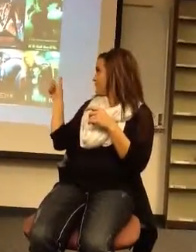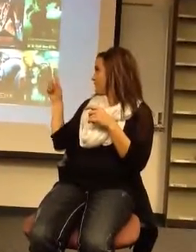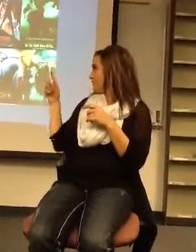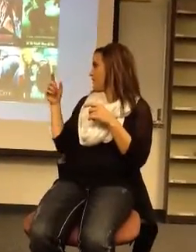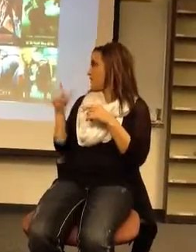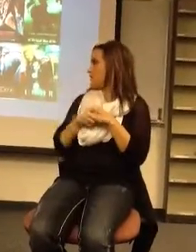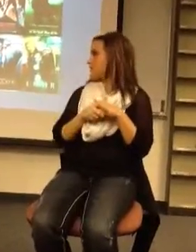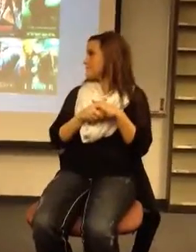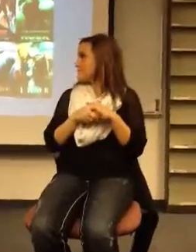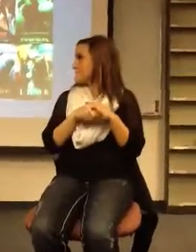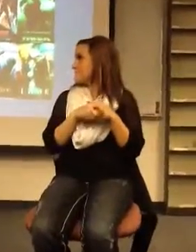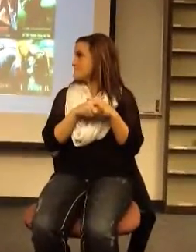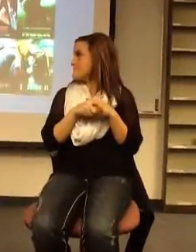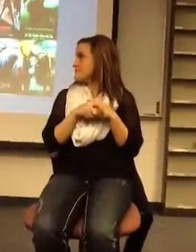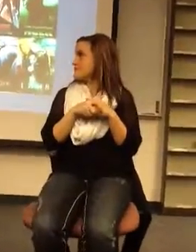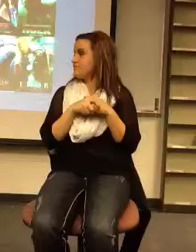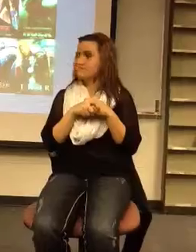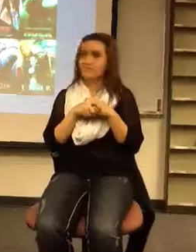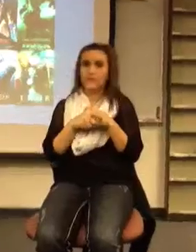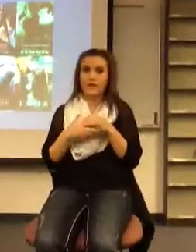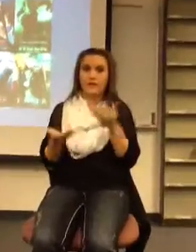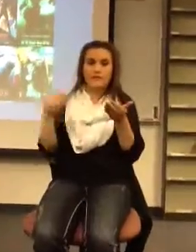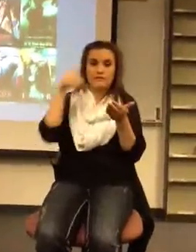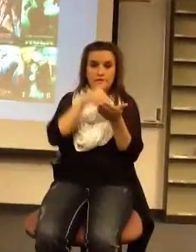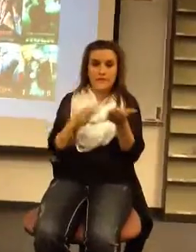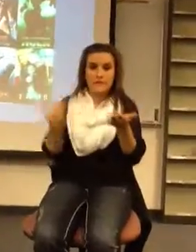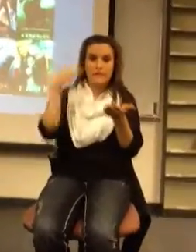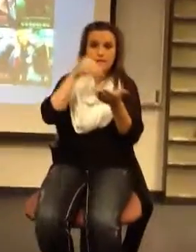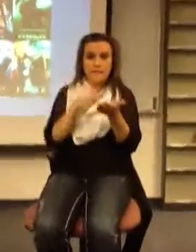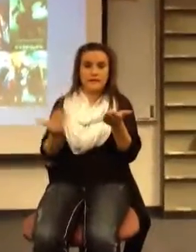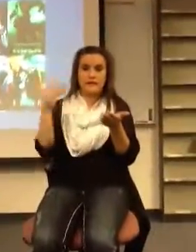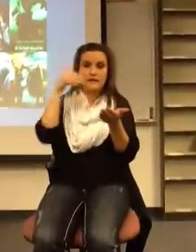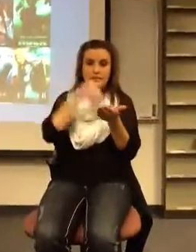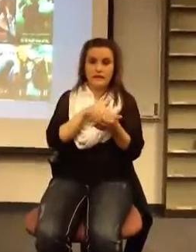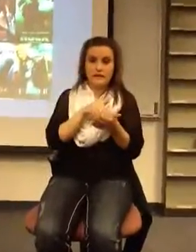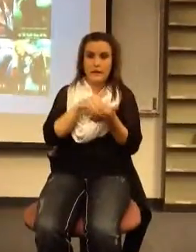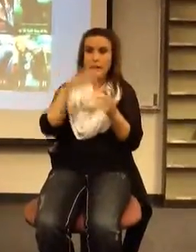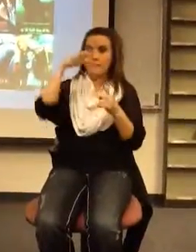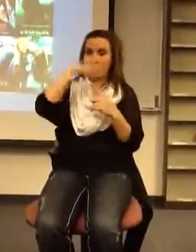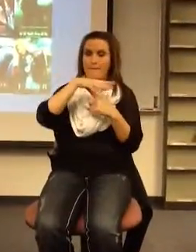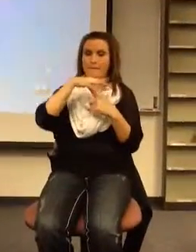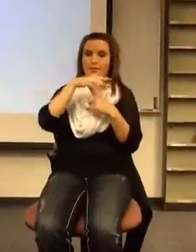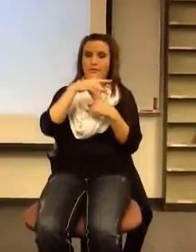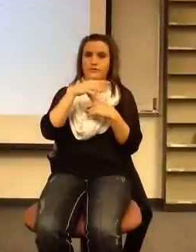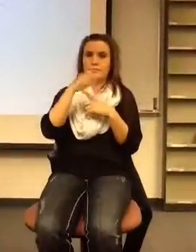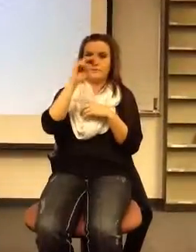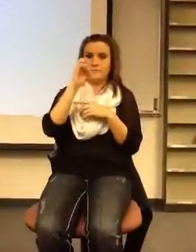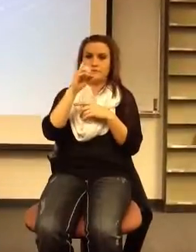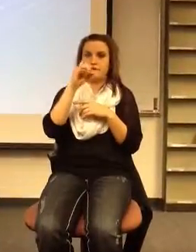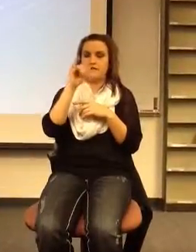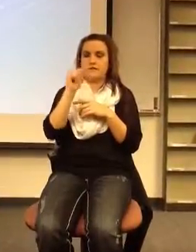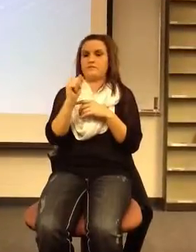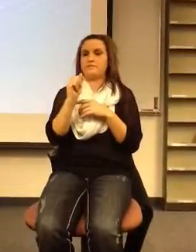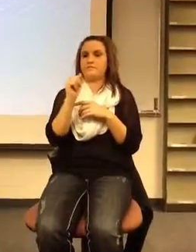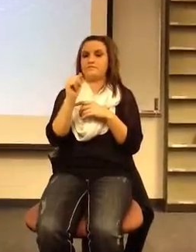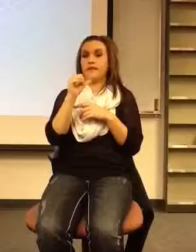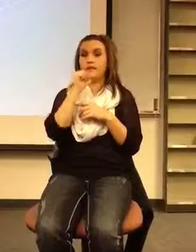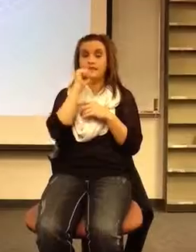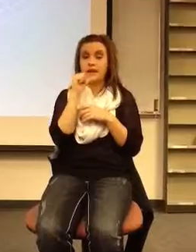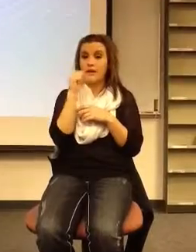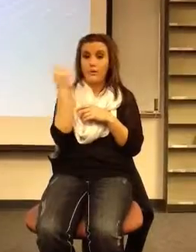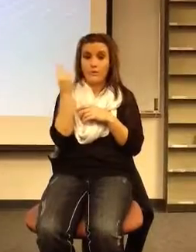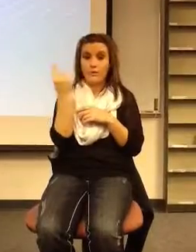inarguable that there is a resurgence of the superhero in popular media. However, it's not just